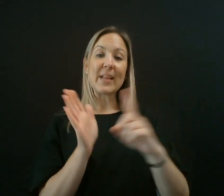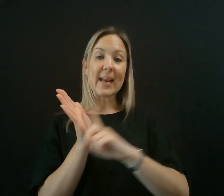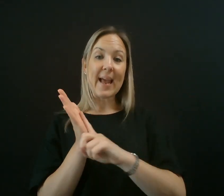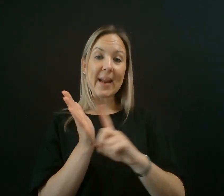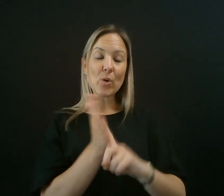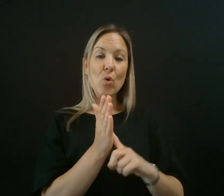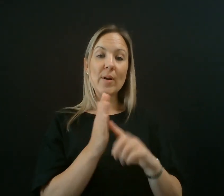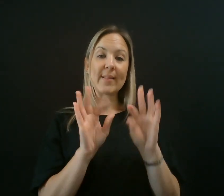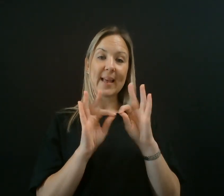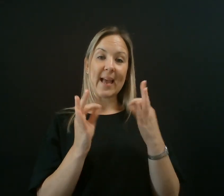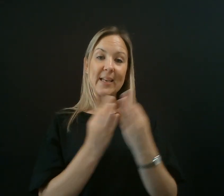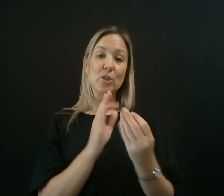7 days,